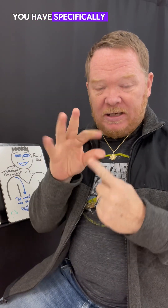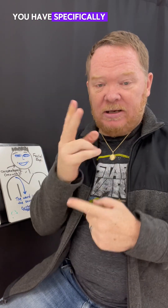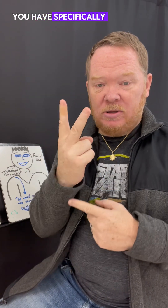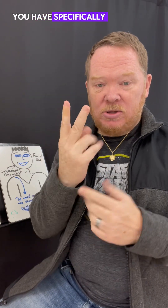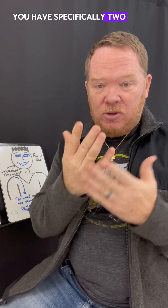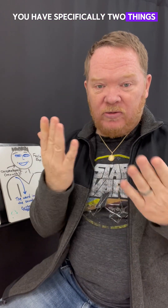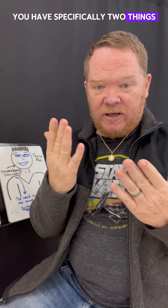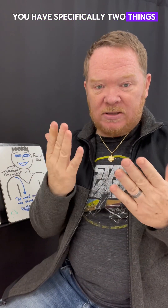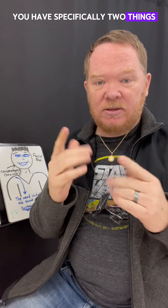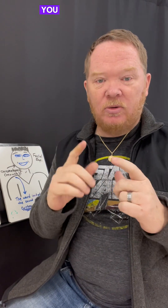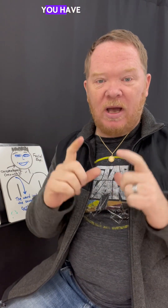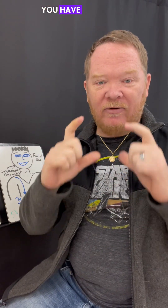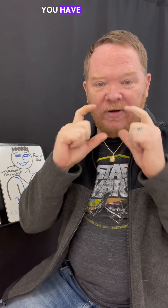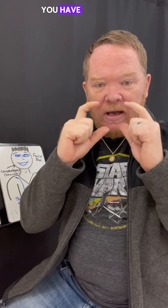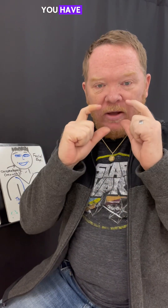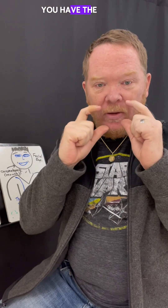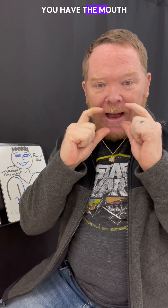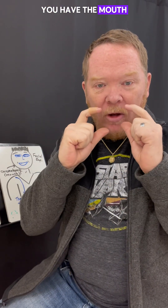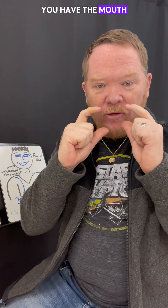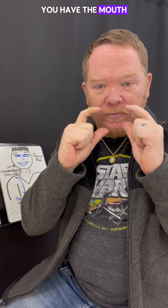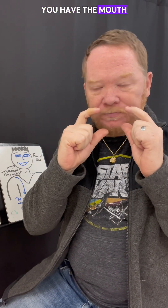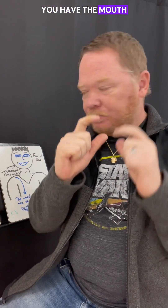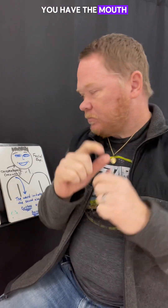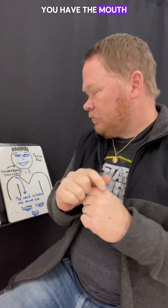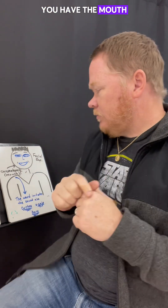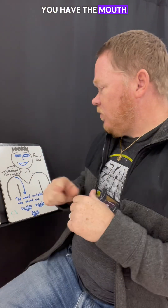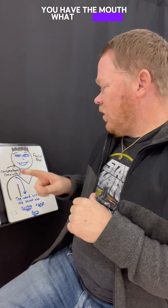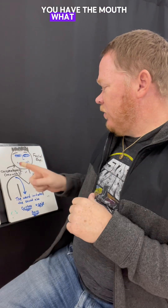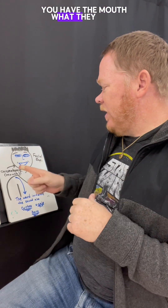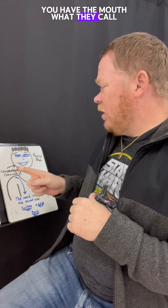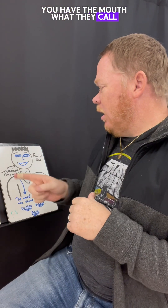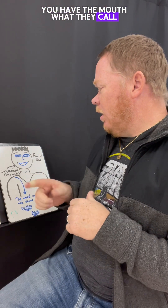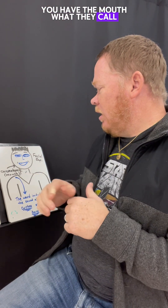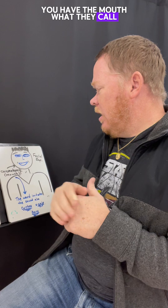specifically two things. You have the mouth, what they call